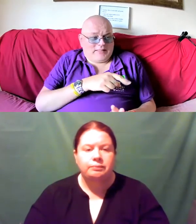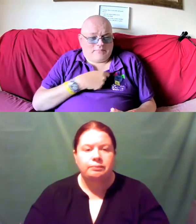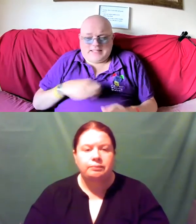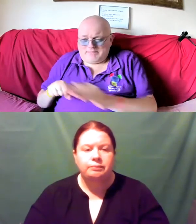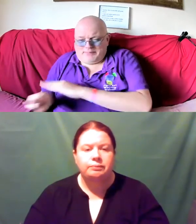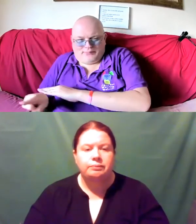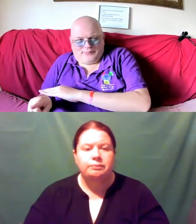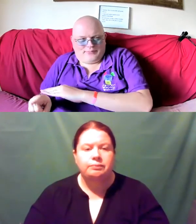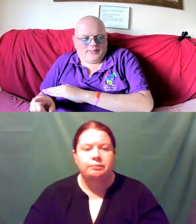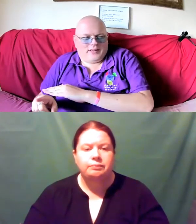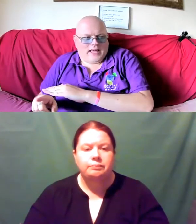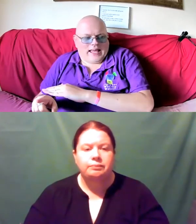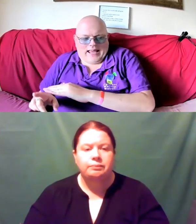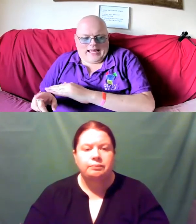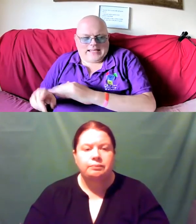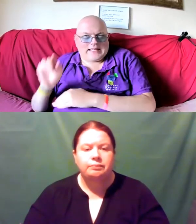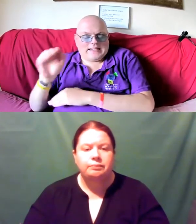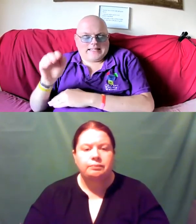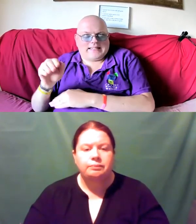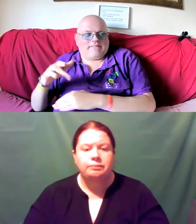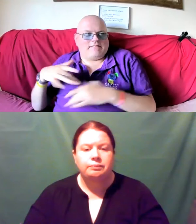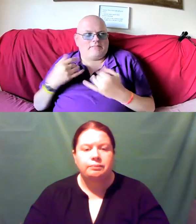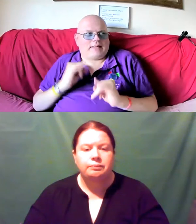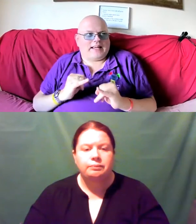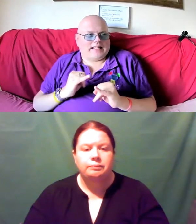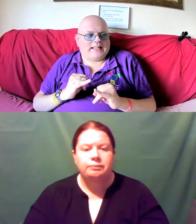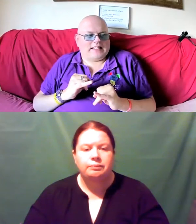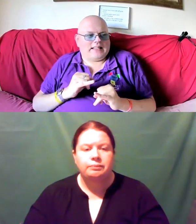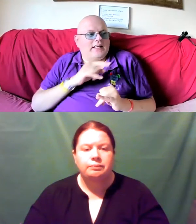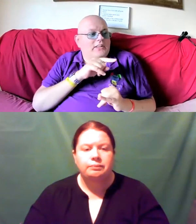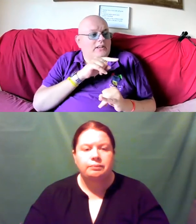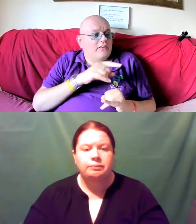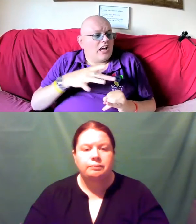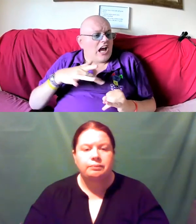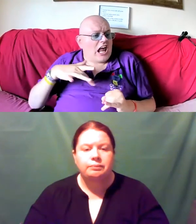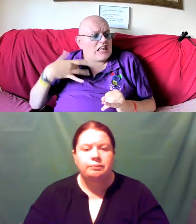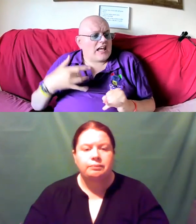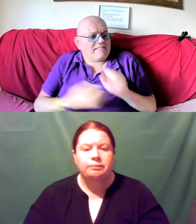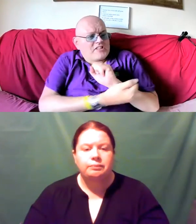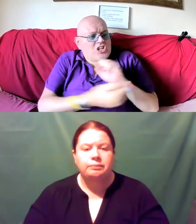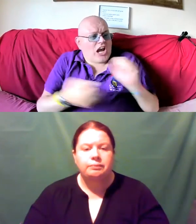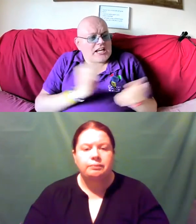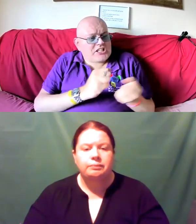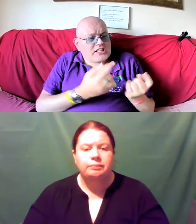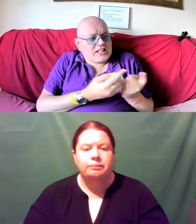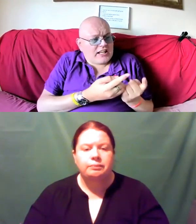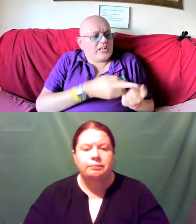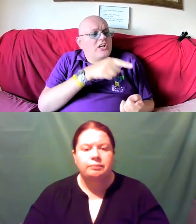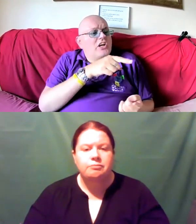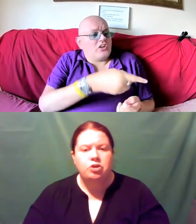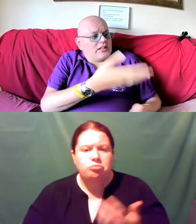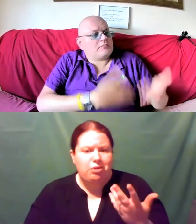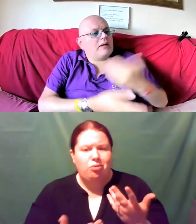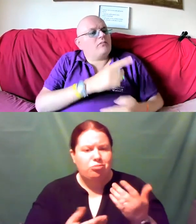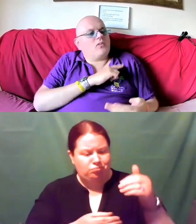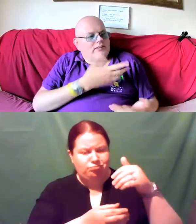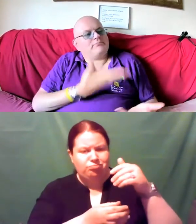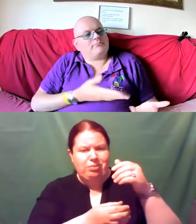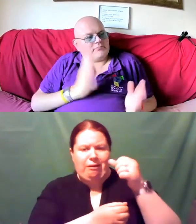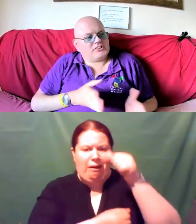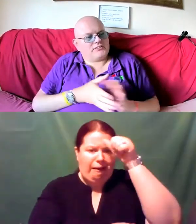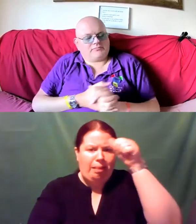it's going to be a life-changing decision, then you need to be able to articulate why. I know you're not in the Catholic Church now, but do you see